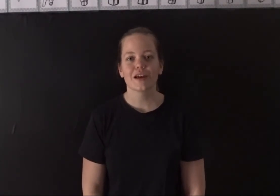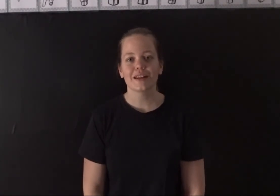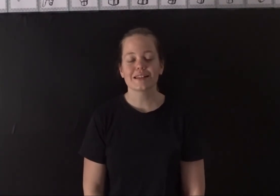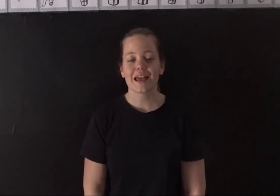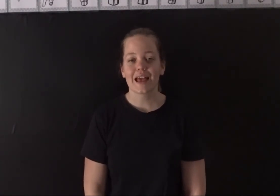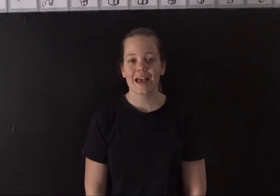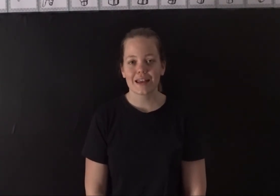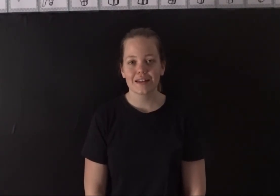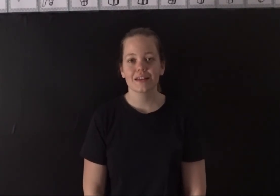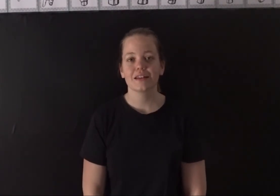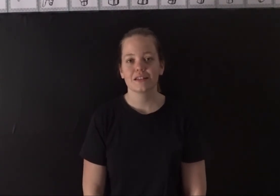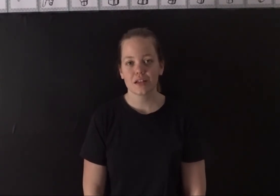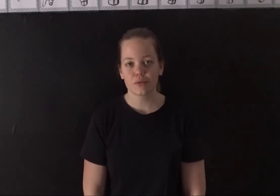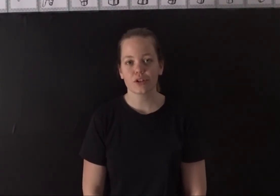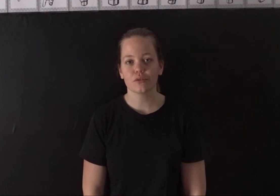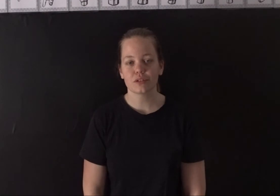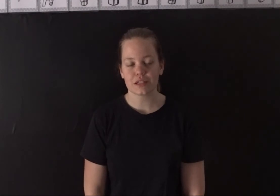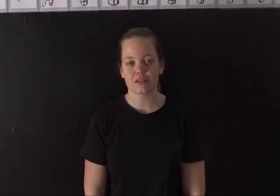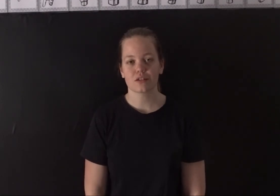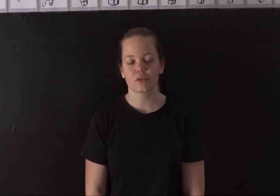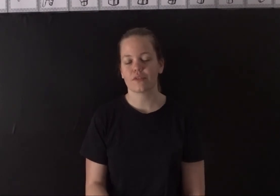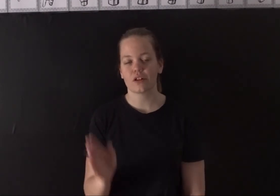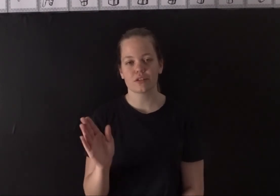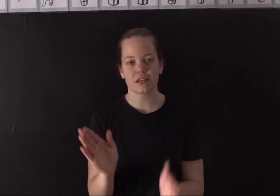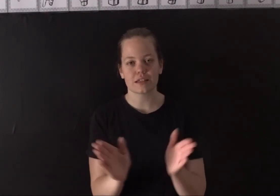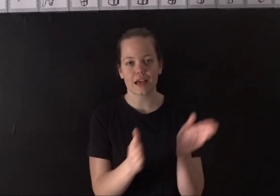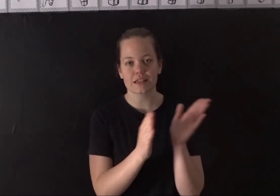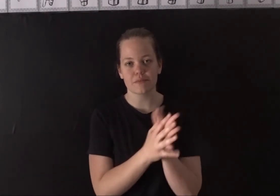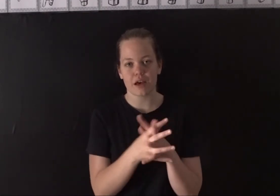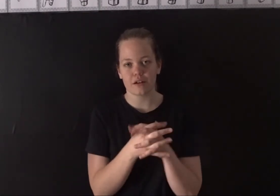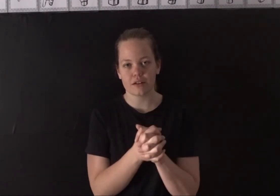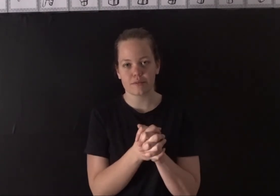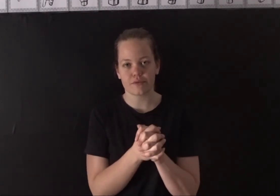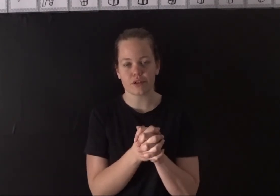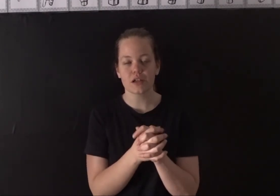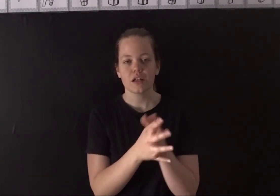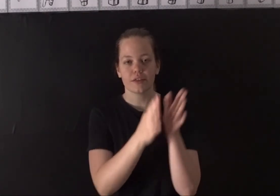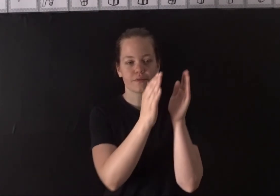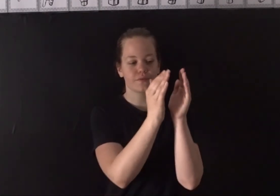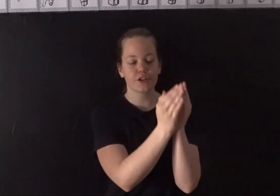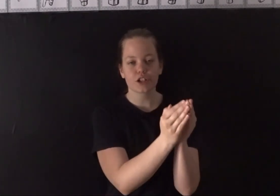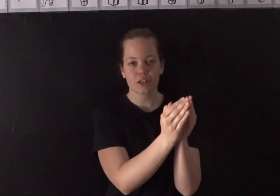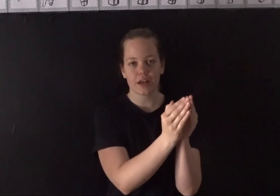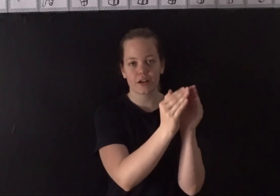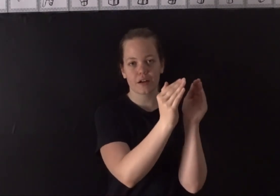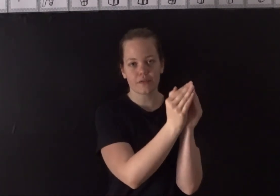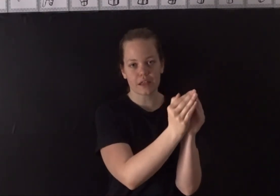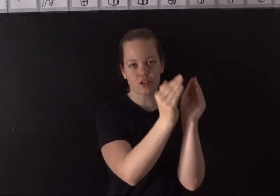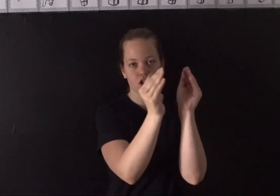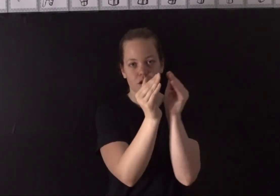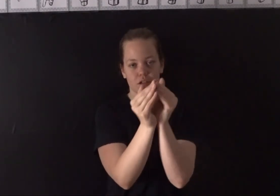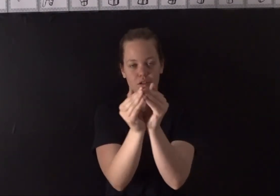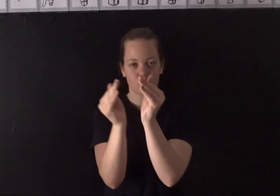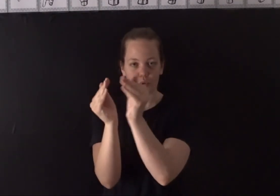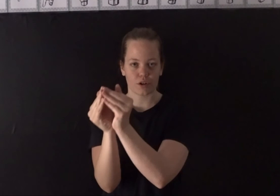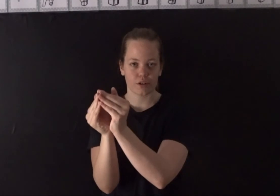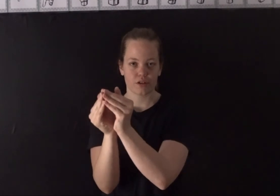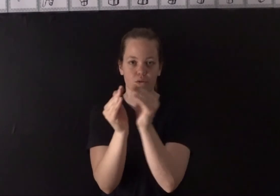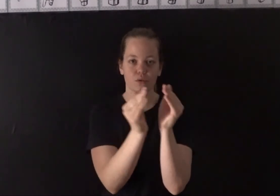is N-W-T. So it follows the exact same pattern as before, the first letter of each word. So